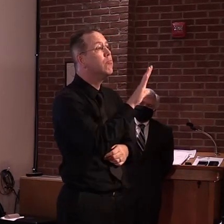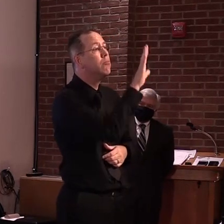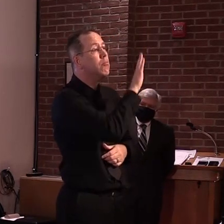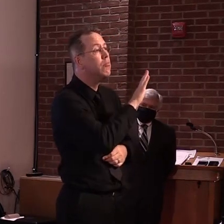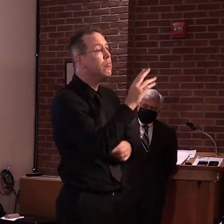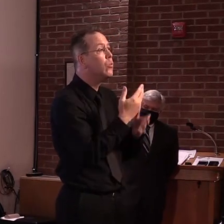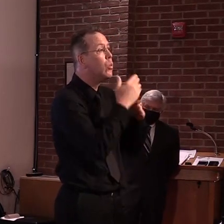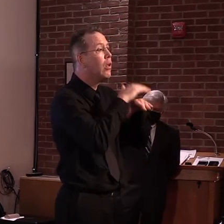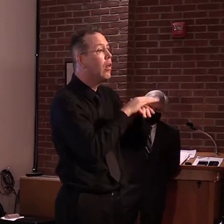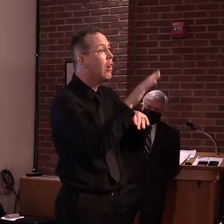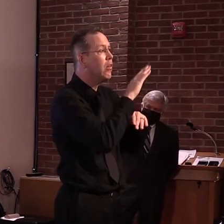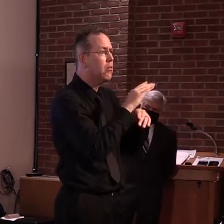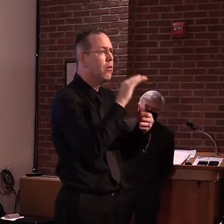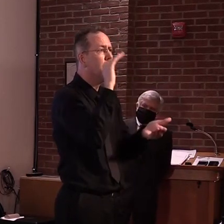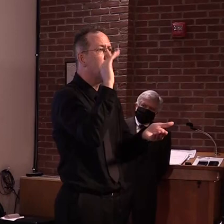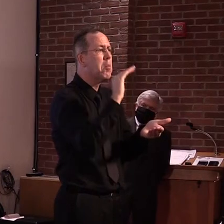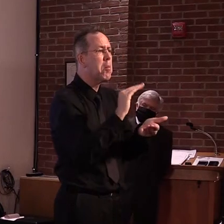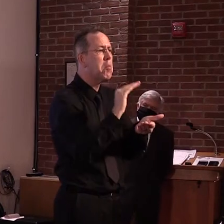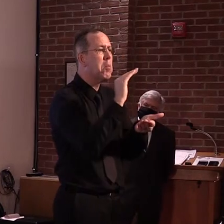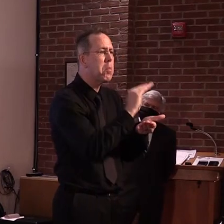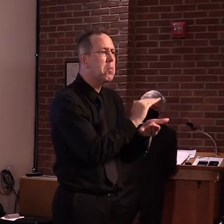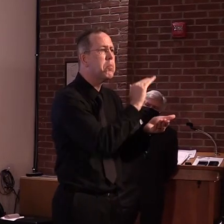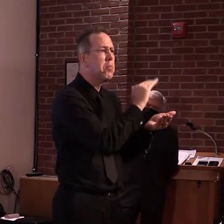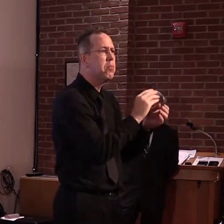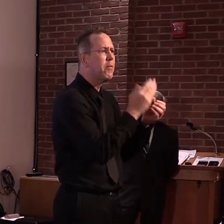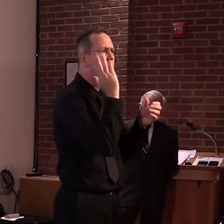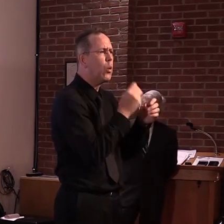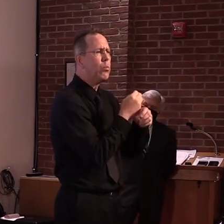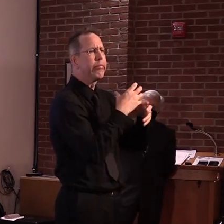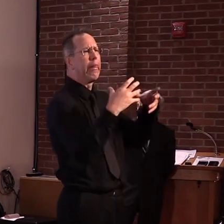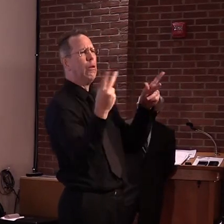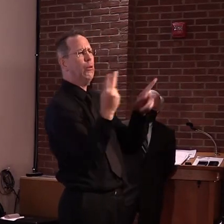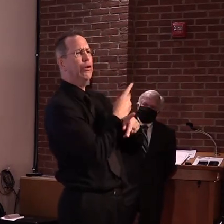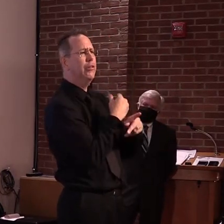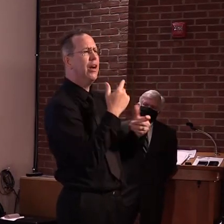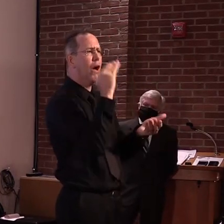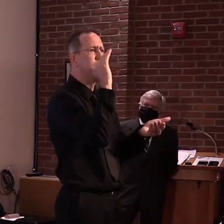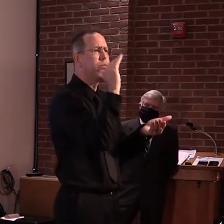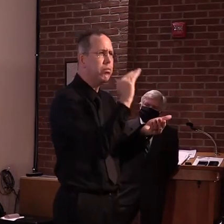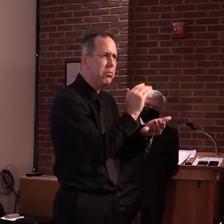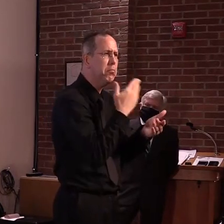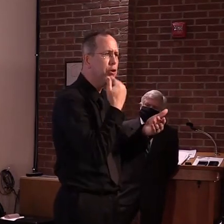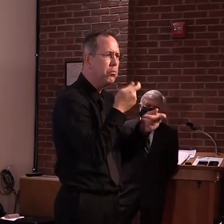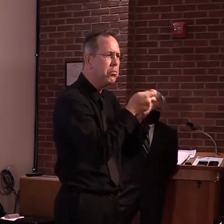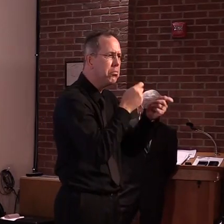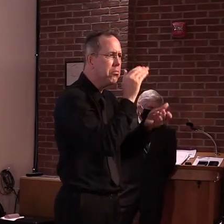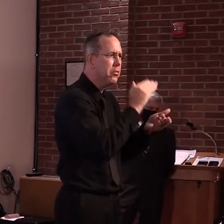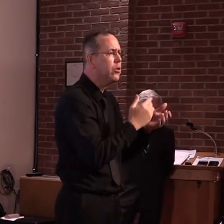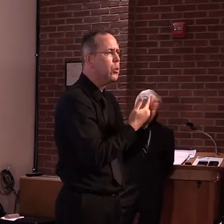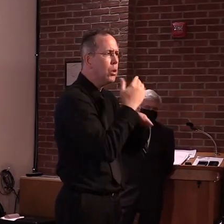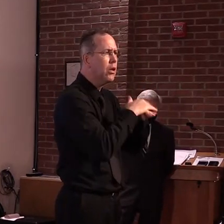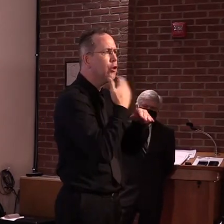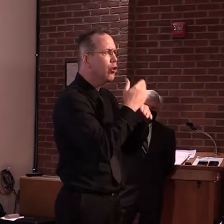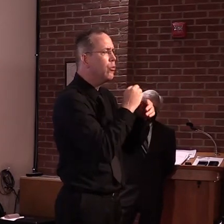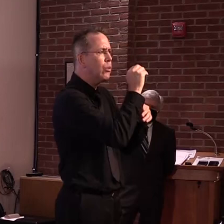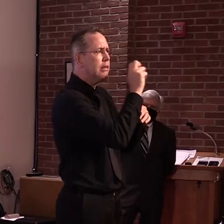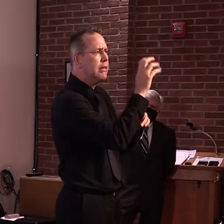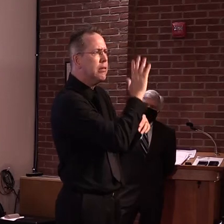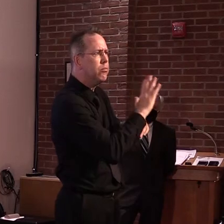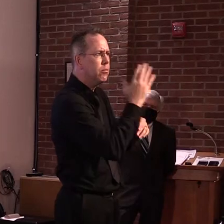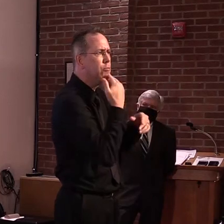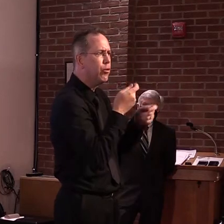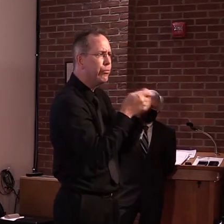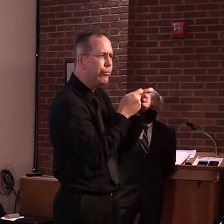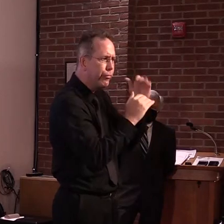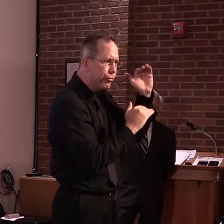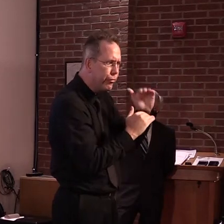seen significant improvement. Again, we have an updated version of our drive time map, which illustrates certain data